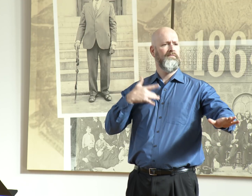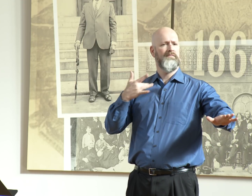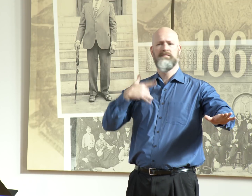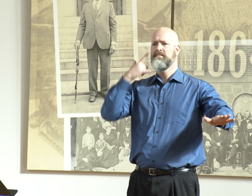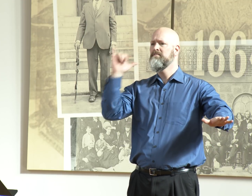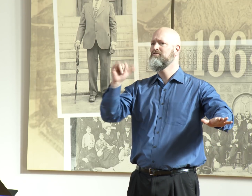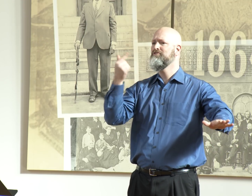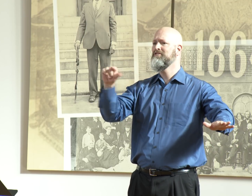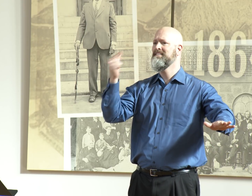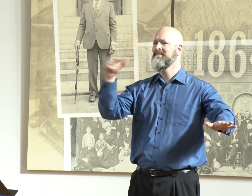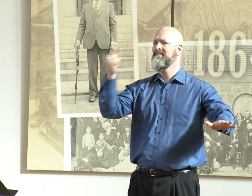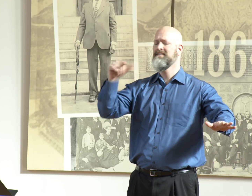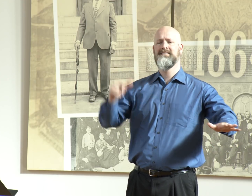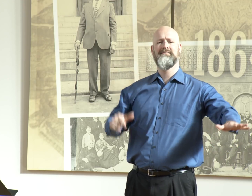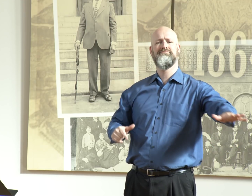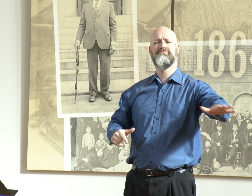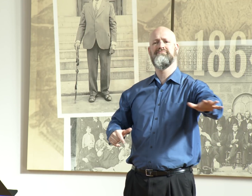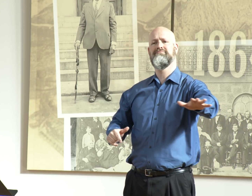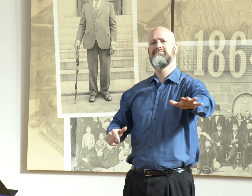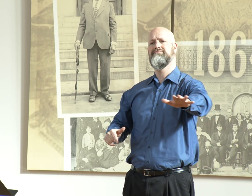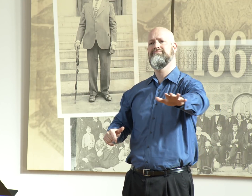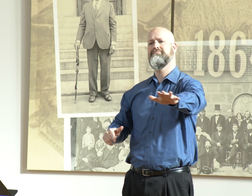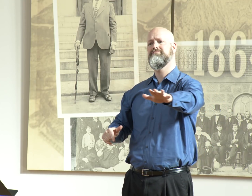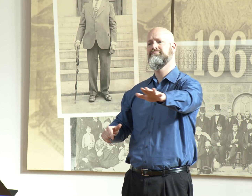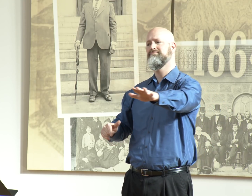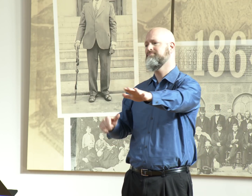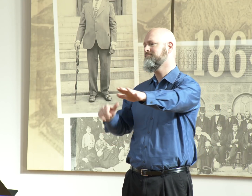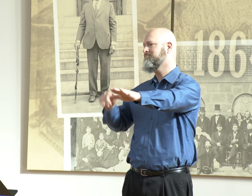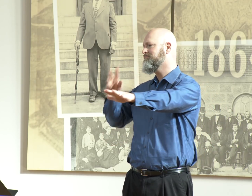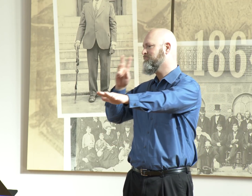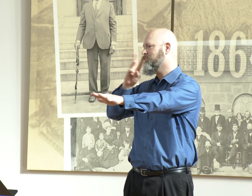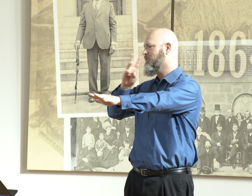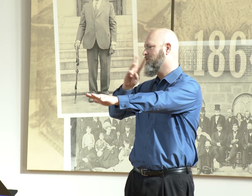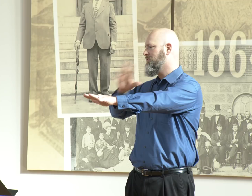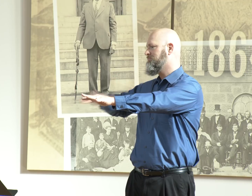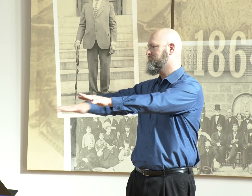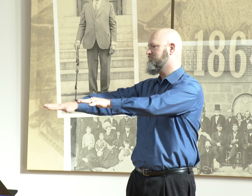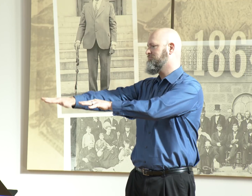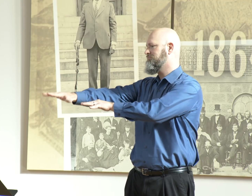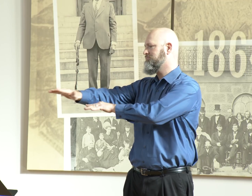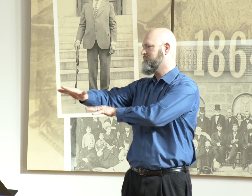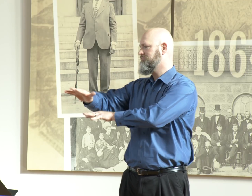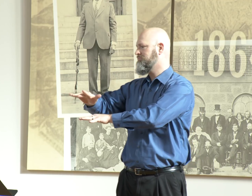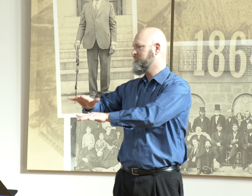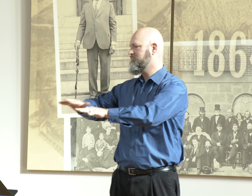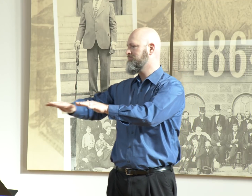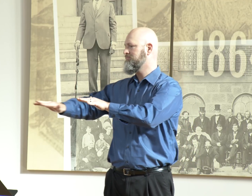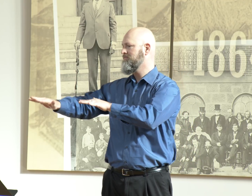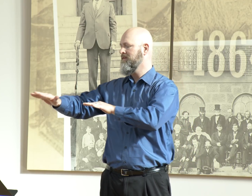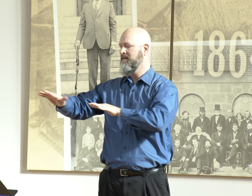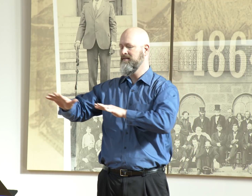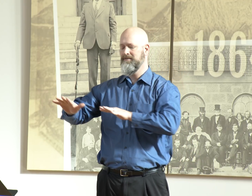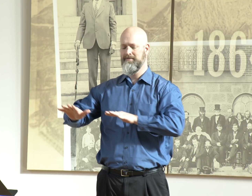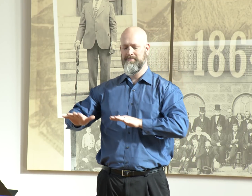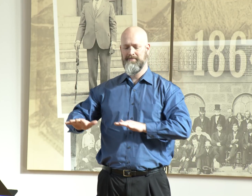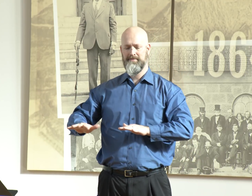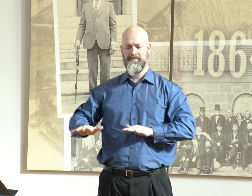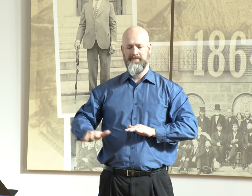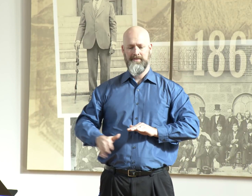He maketh me to lie down in green pastures. He leadeth me